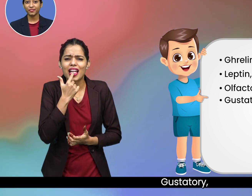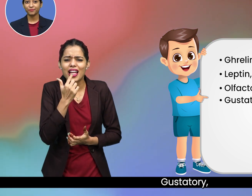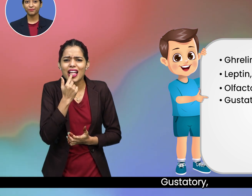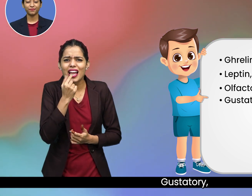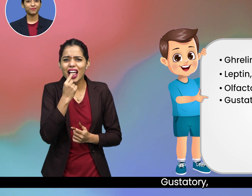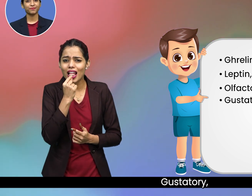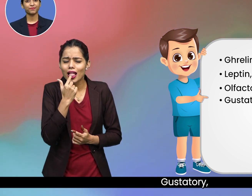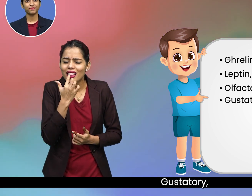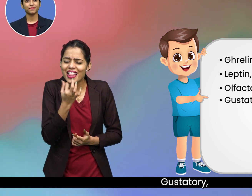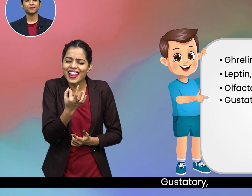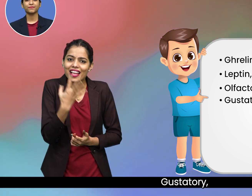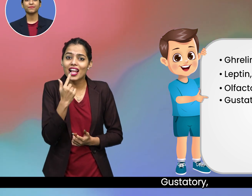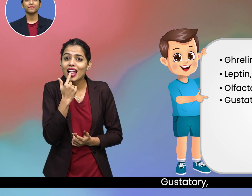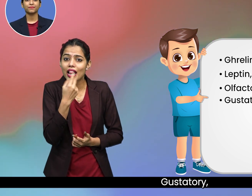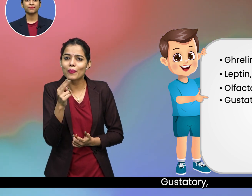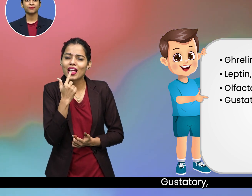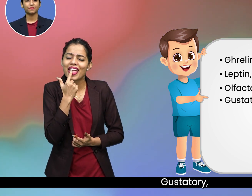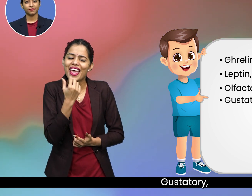gustatory,